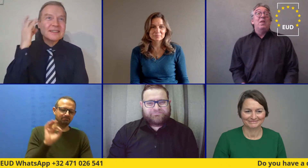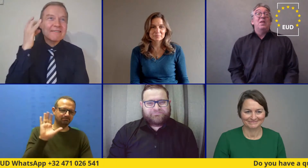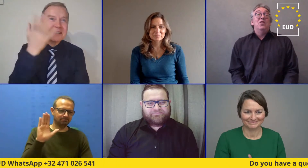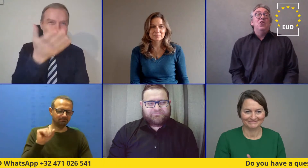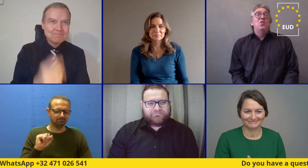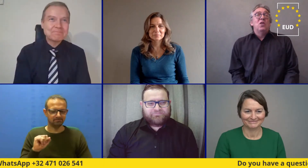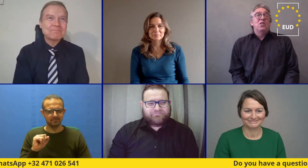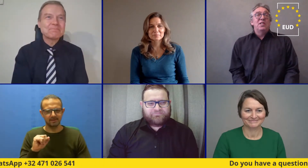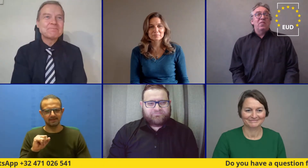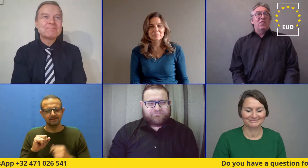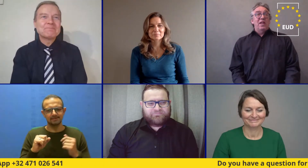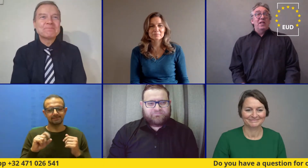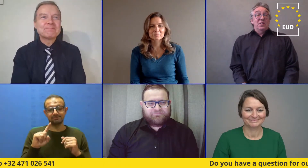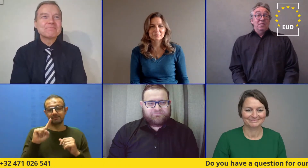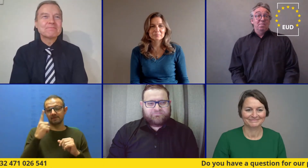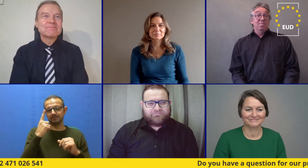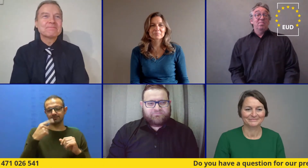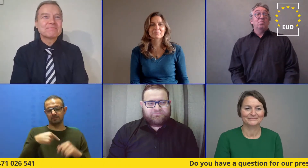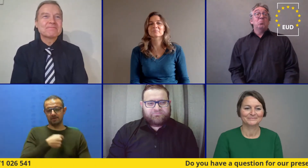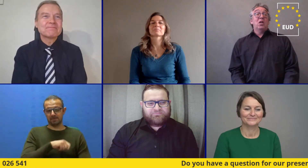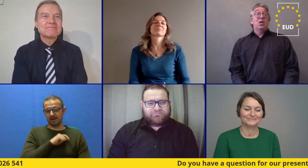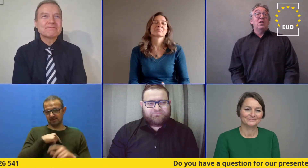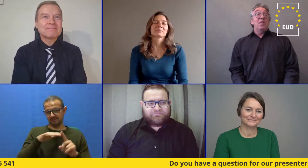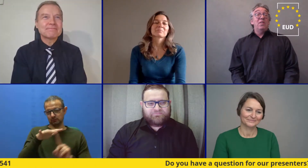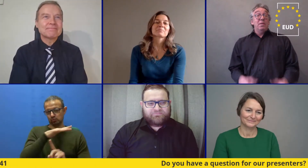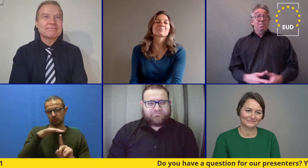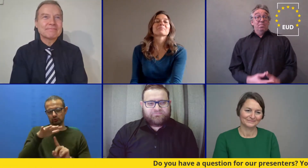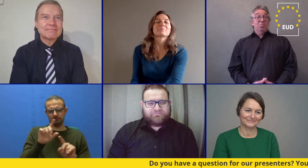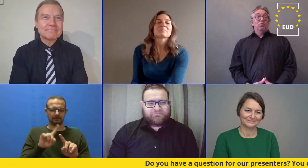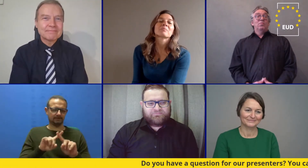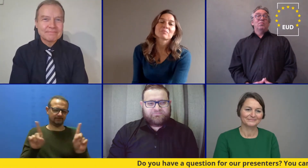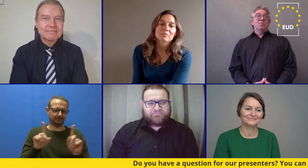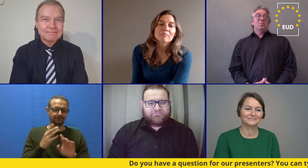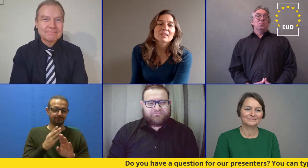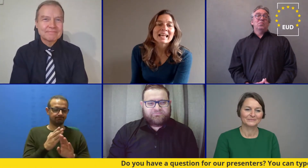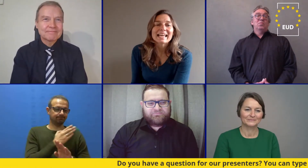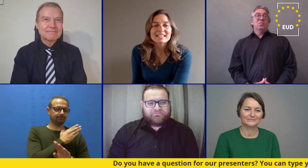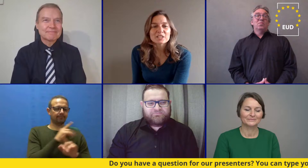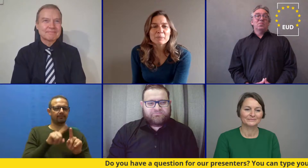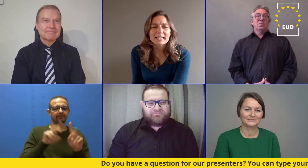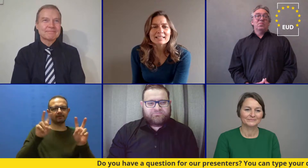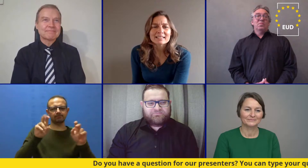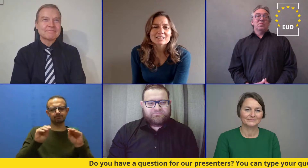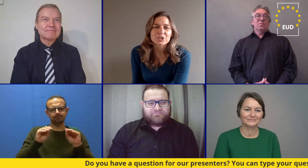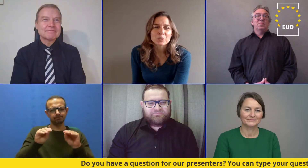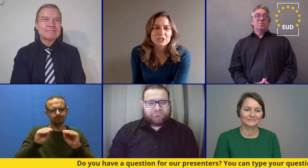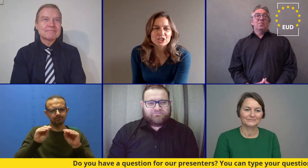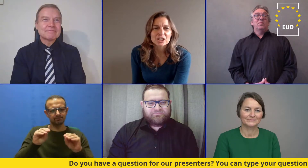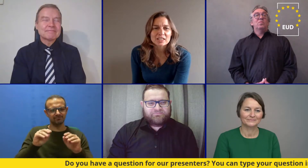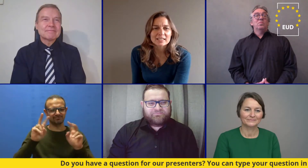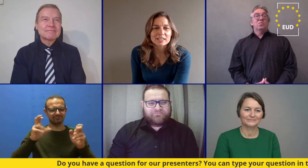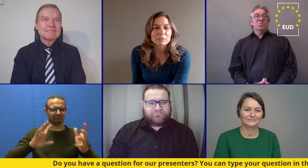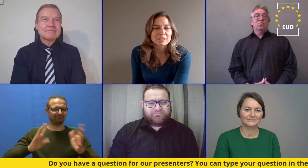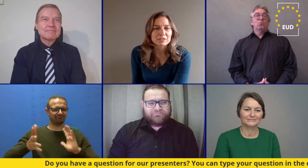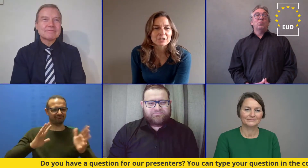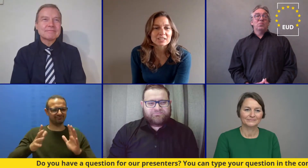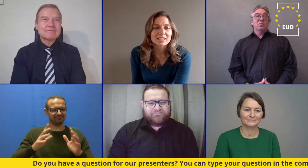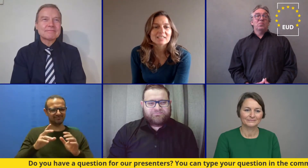that nuance and that finesse. David? In Spain, the situation is a little bit different.